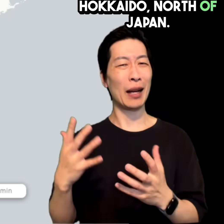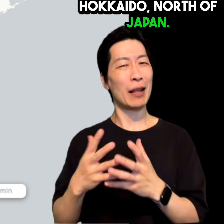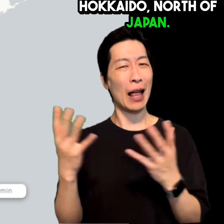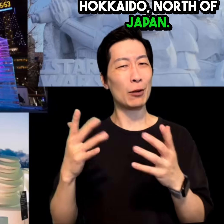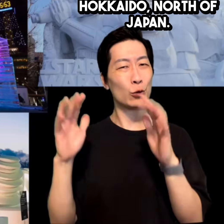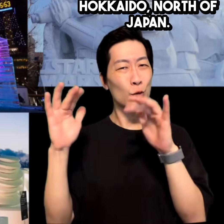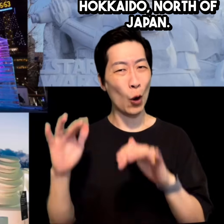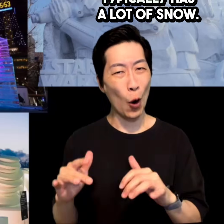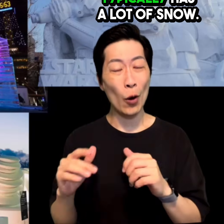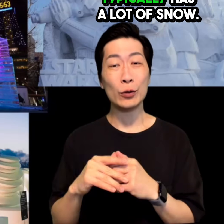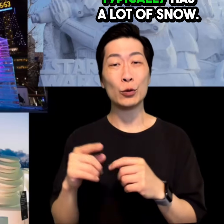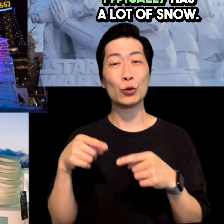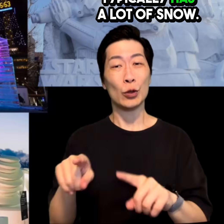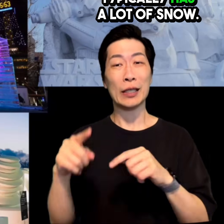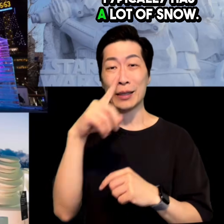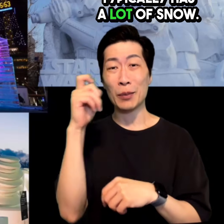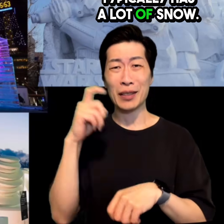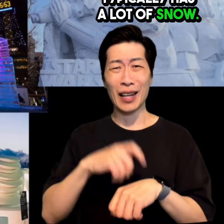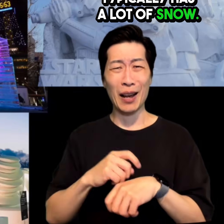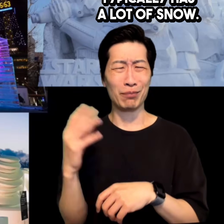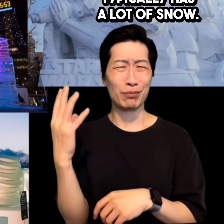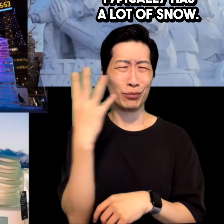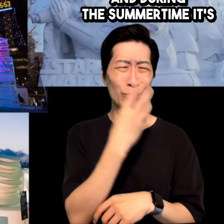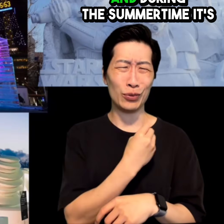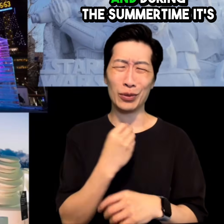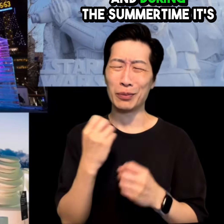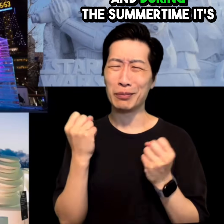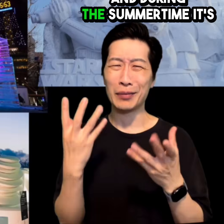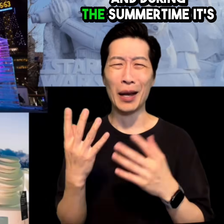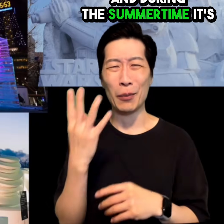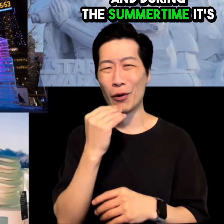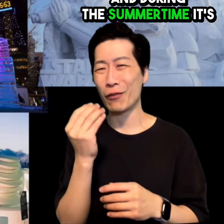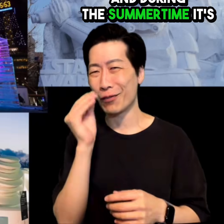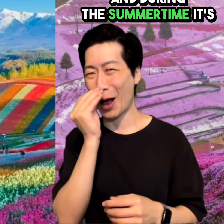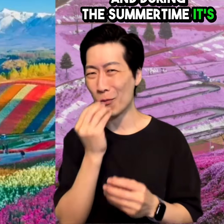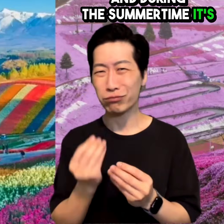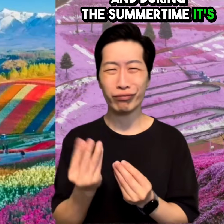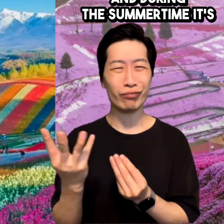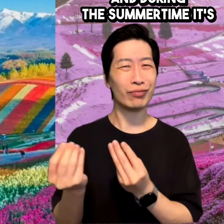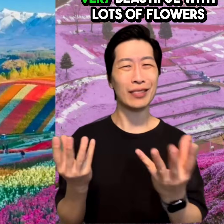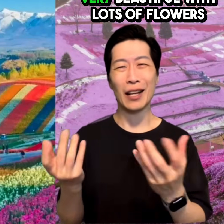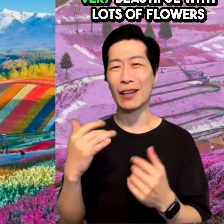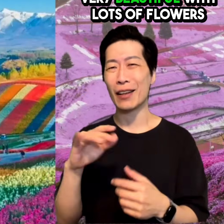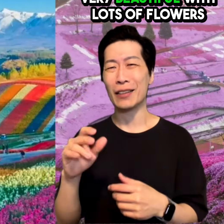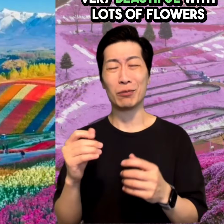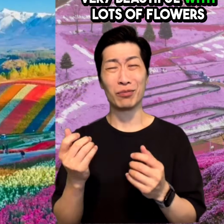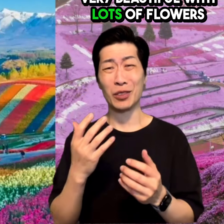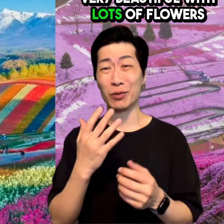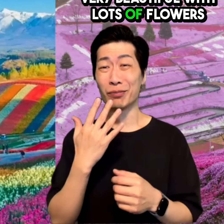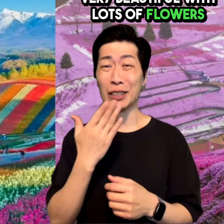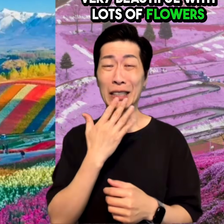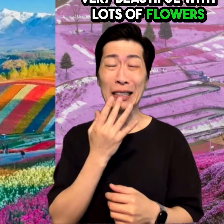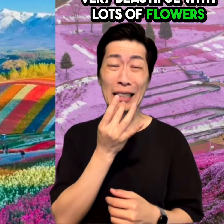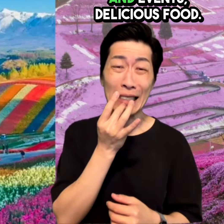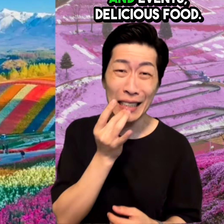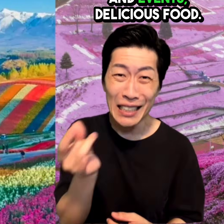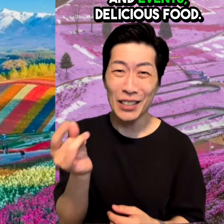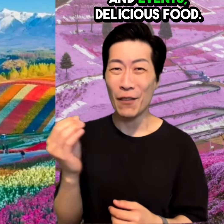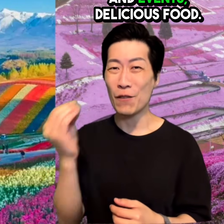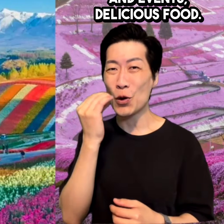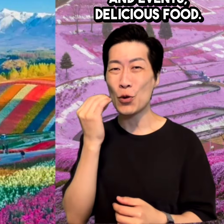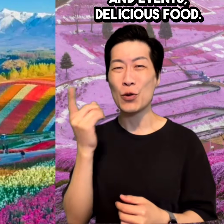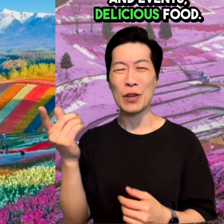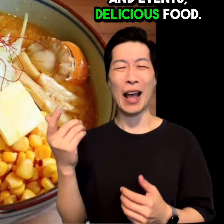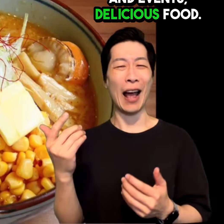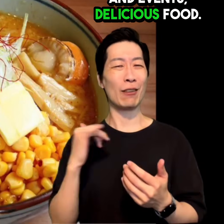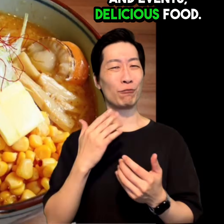north of Japan. Typically has a lot of snow, and during the summertime it's very beautiful with lots of flowers and